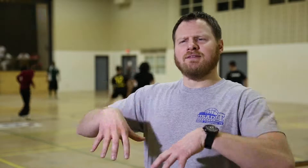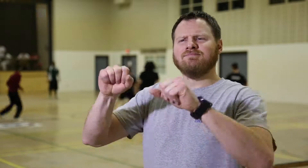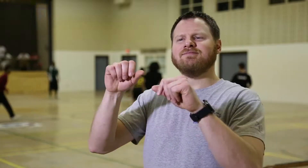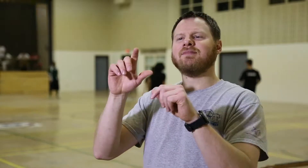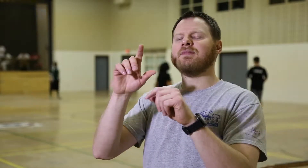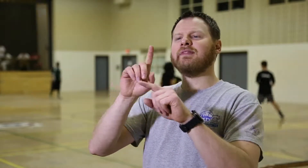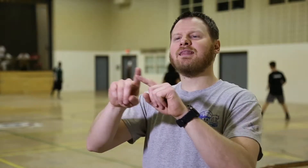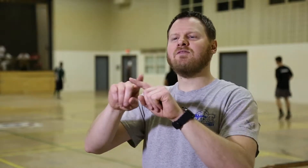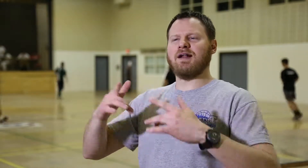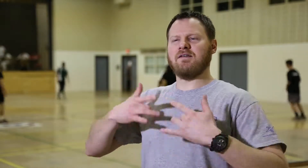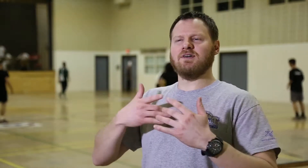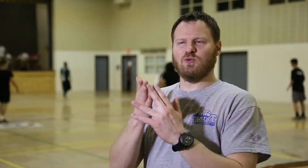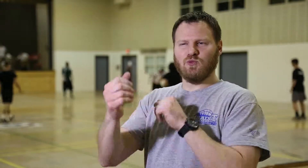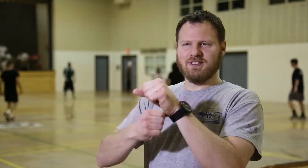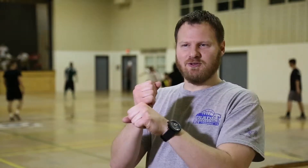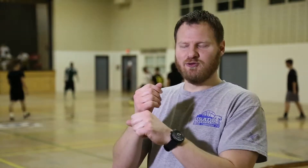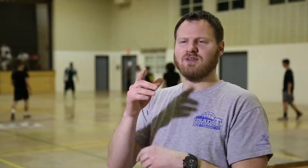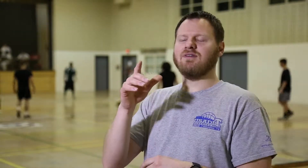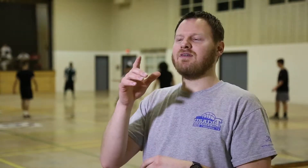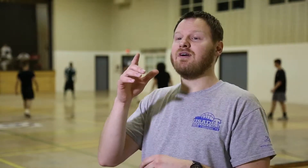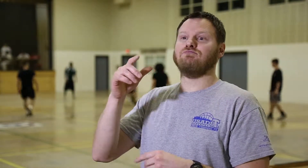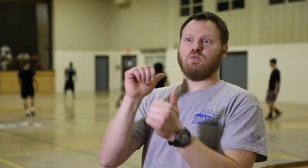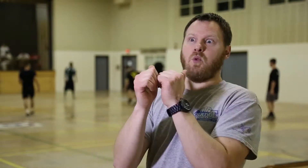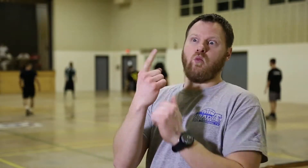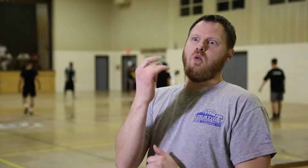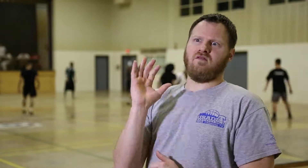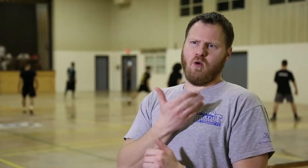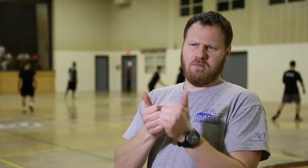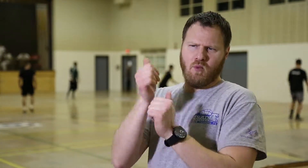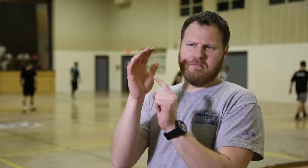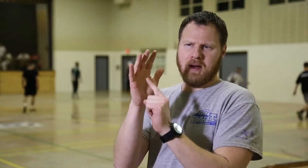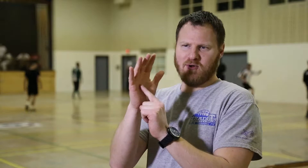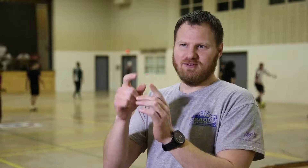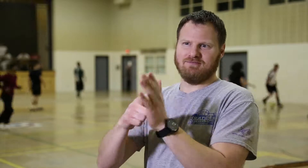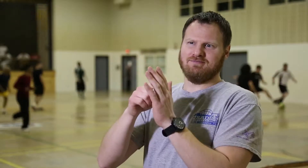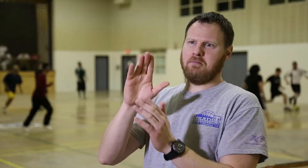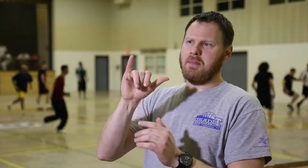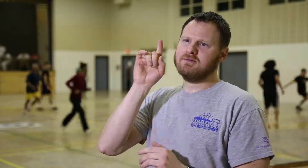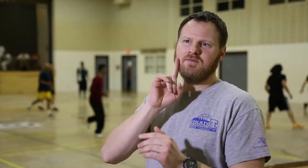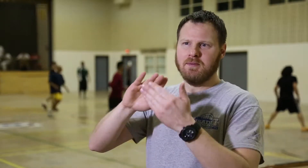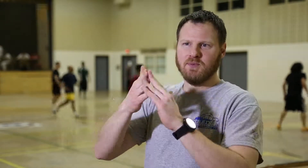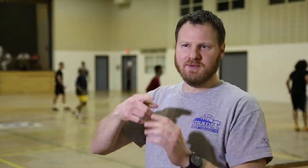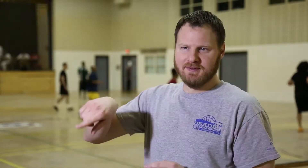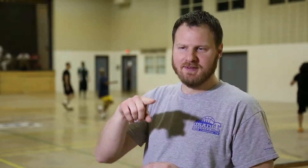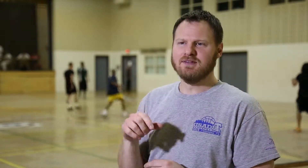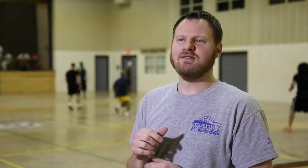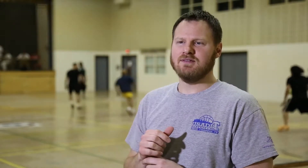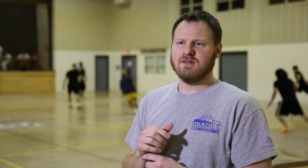does different events throughout the year. Sporting events are one of our most popular in the deaf community. Today, we're having a soccer